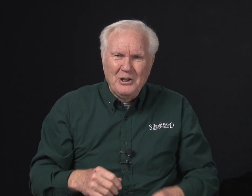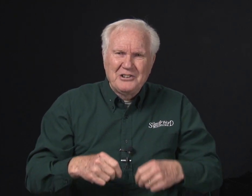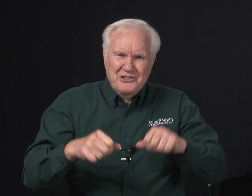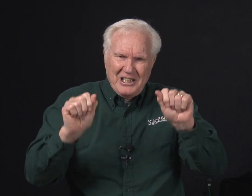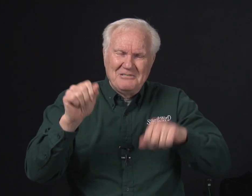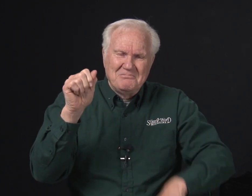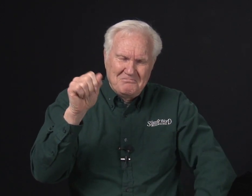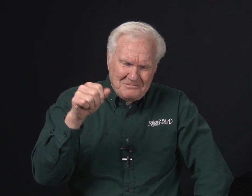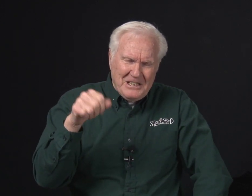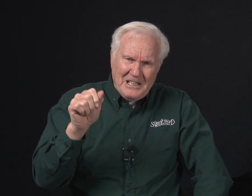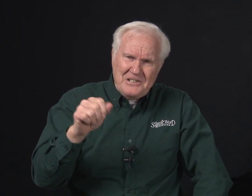to say, yes,